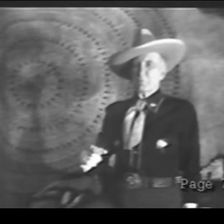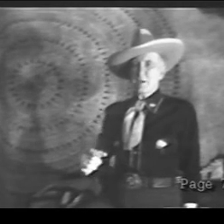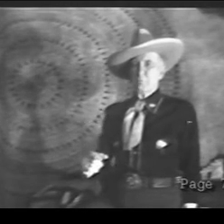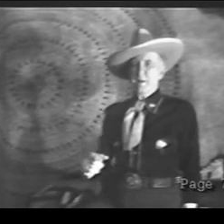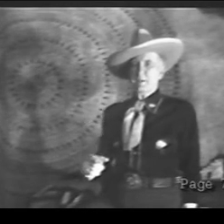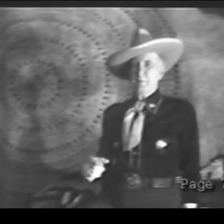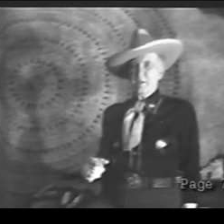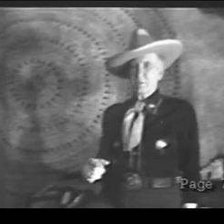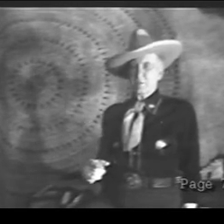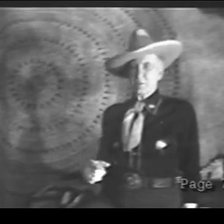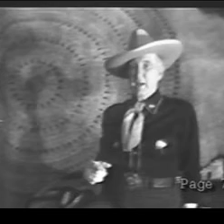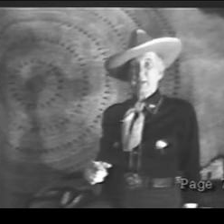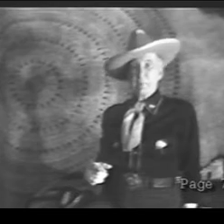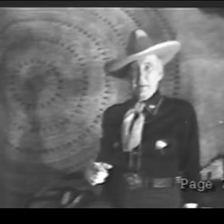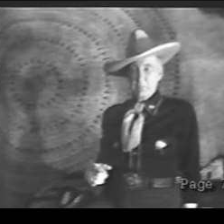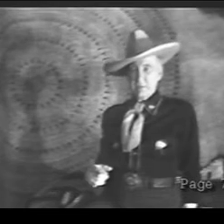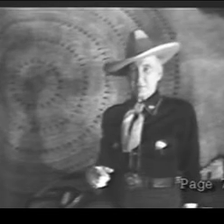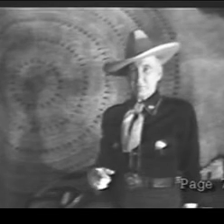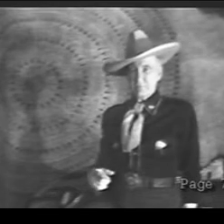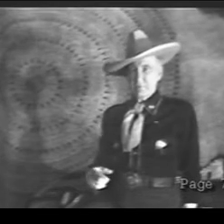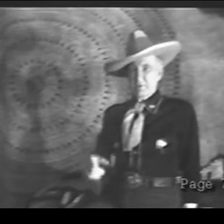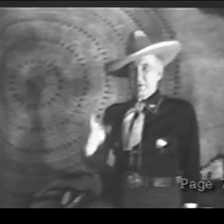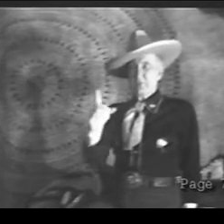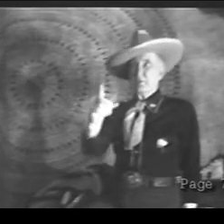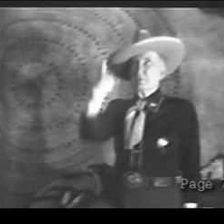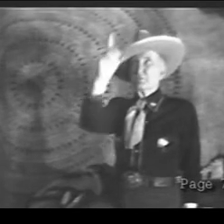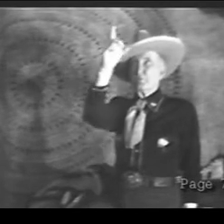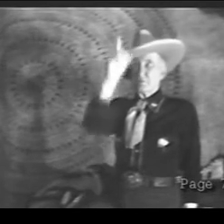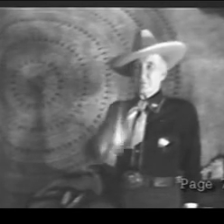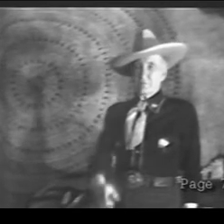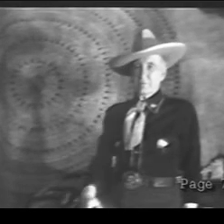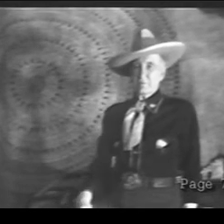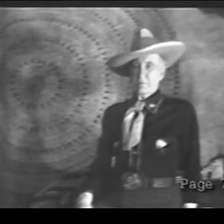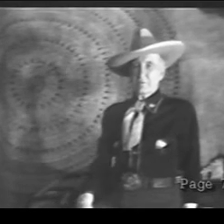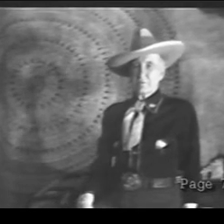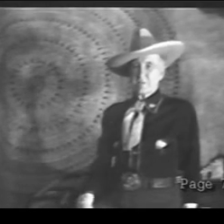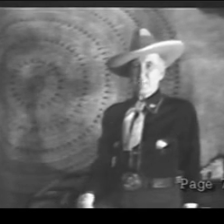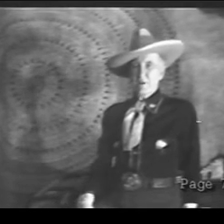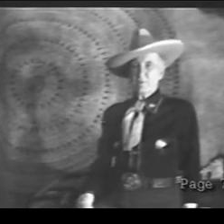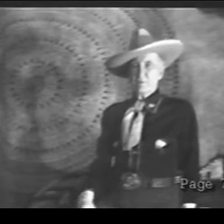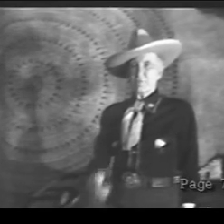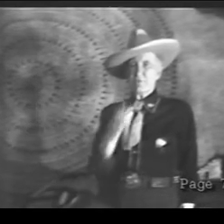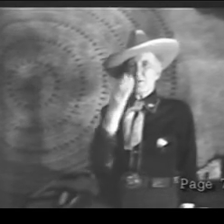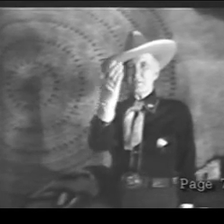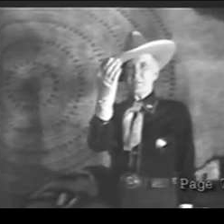and bad manners and bad medicine if he didn't first step out and face his